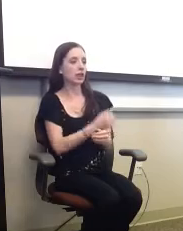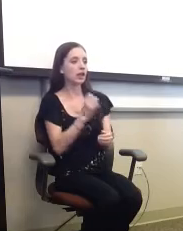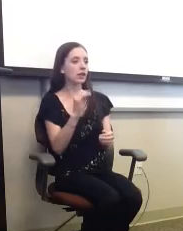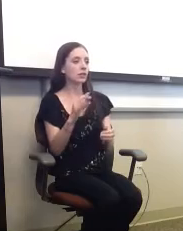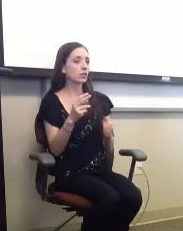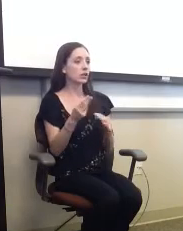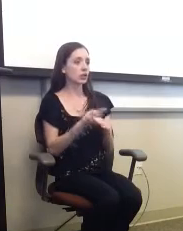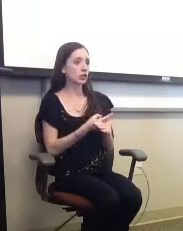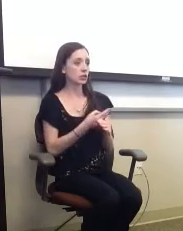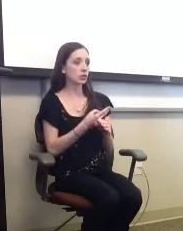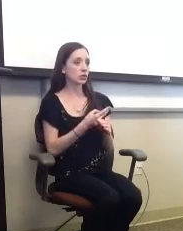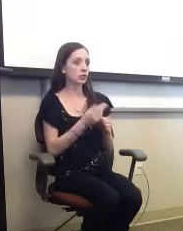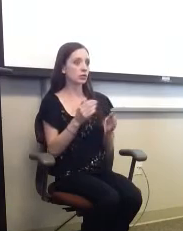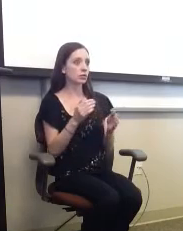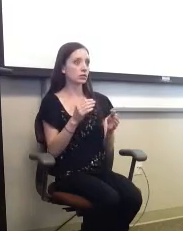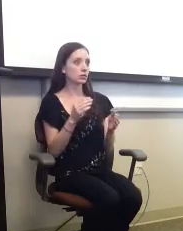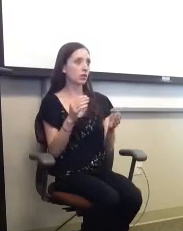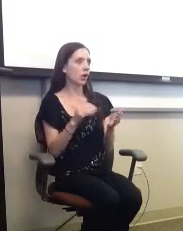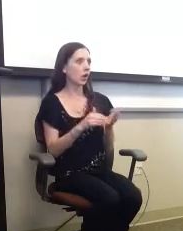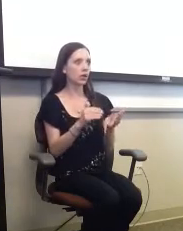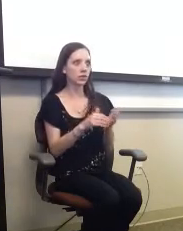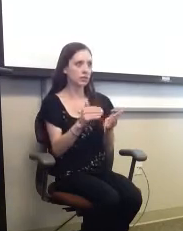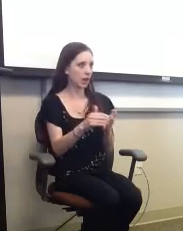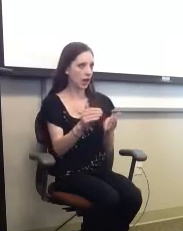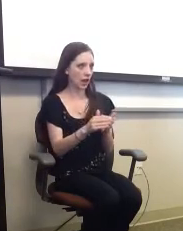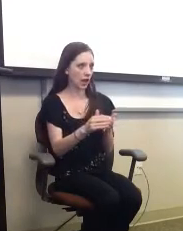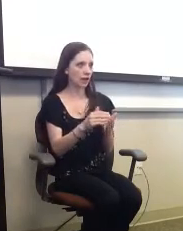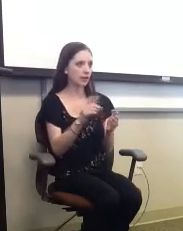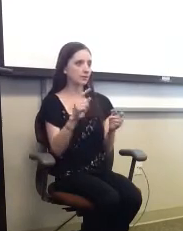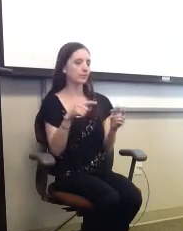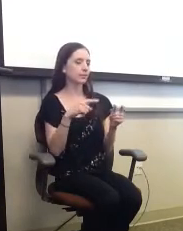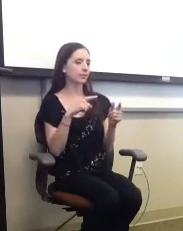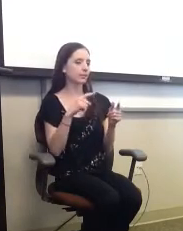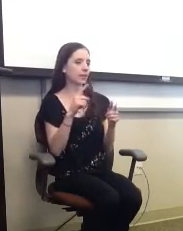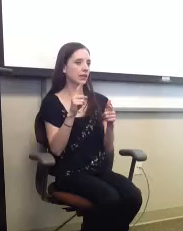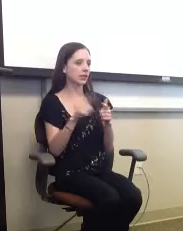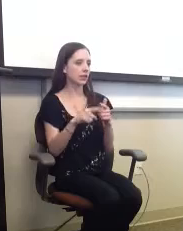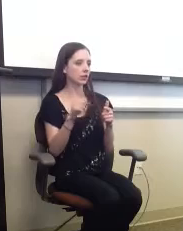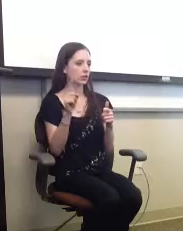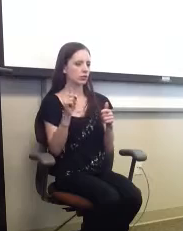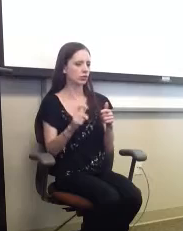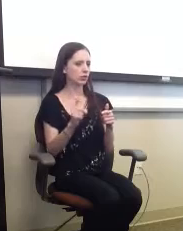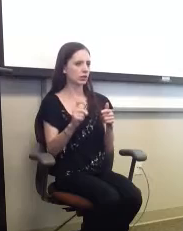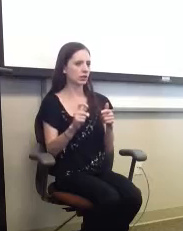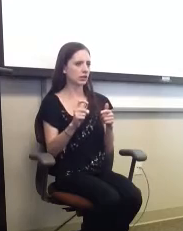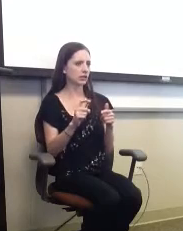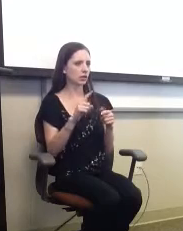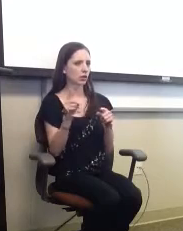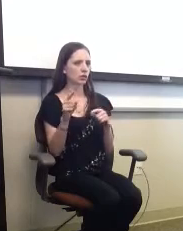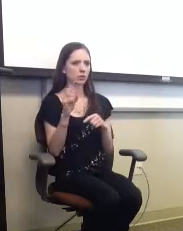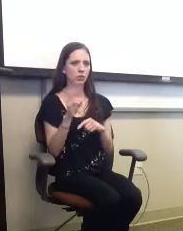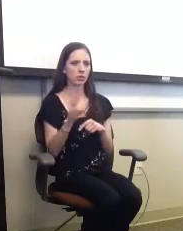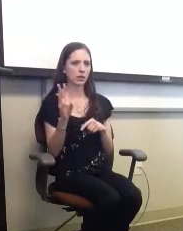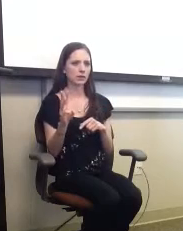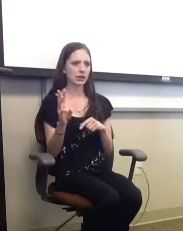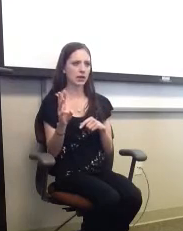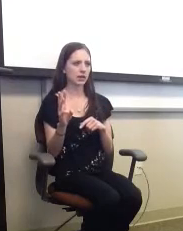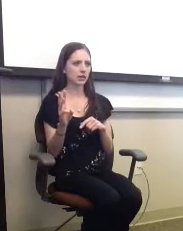on your vendor list, you guys don't have to go check the office website on it. Unless you think there might be an issue with that.